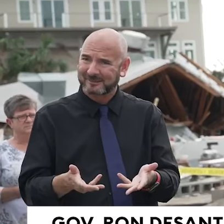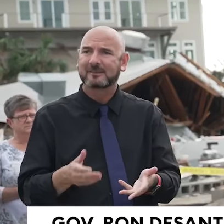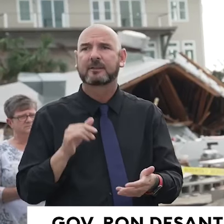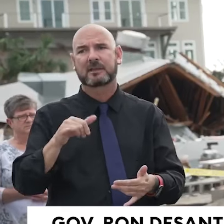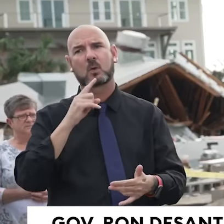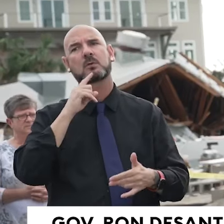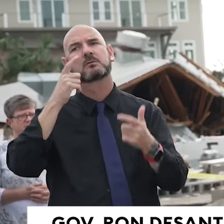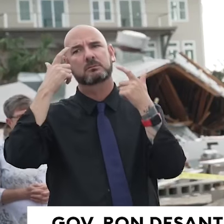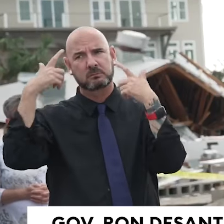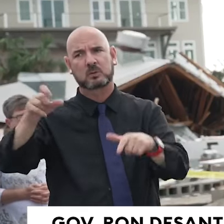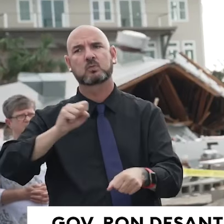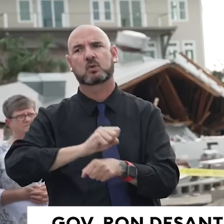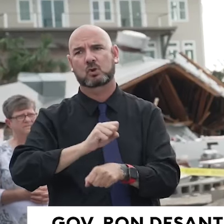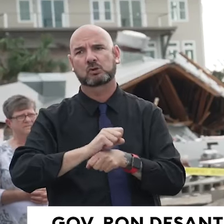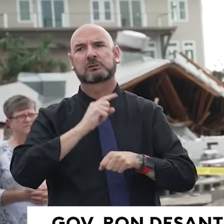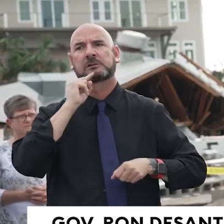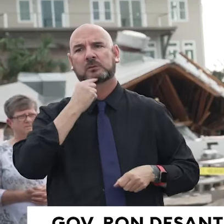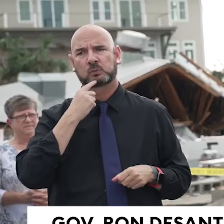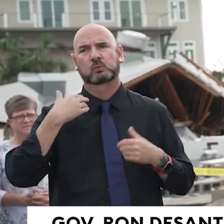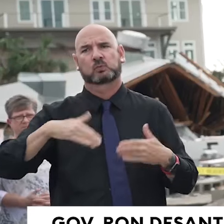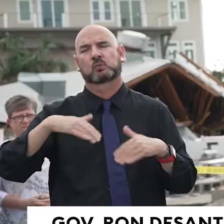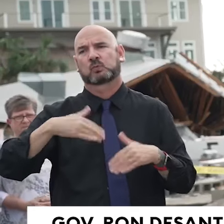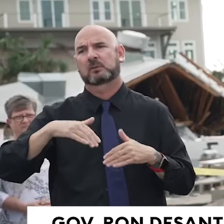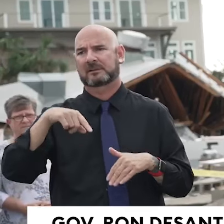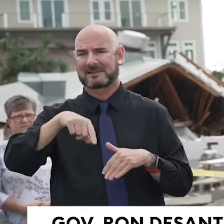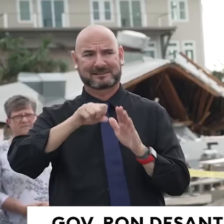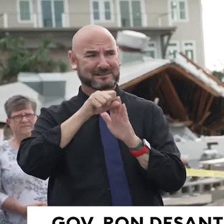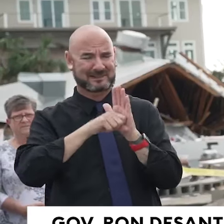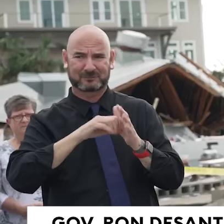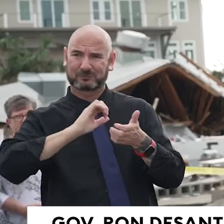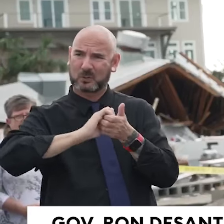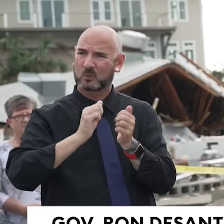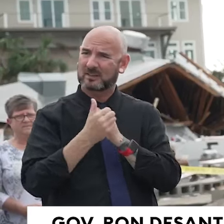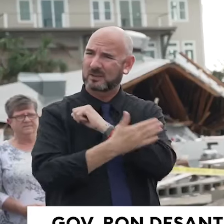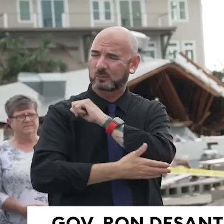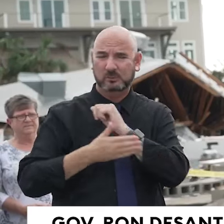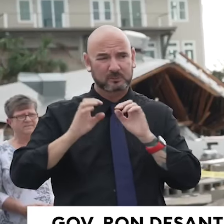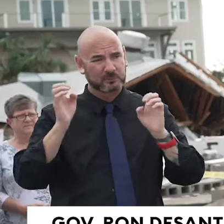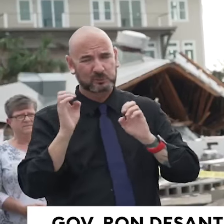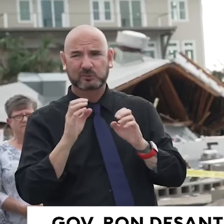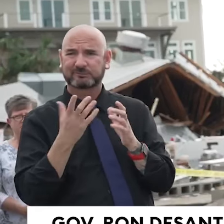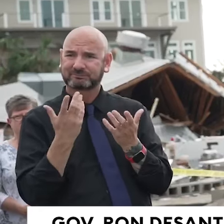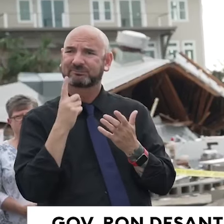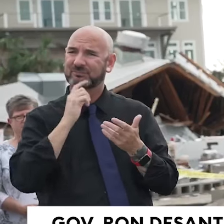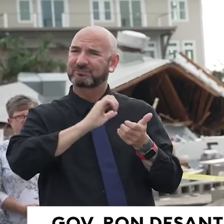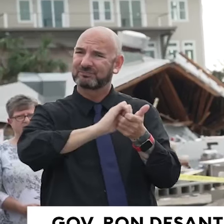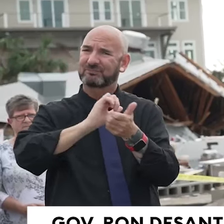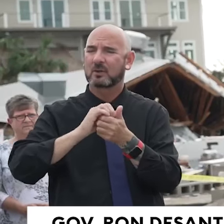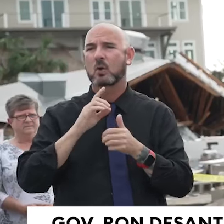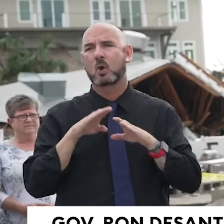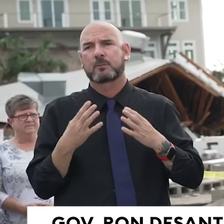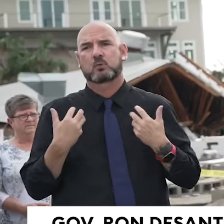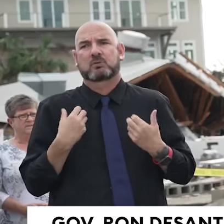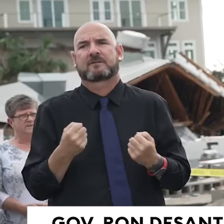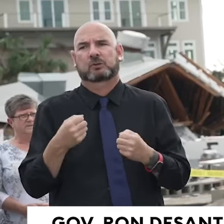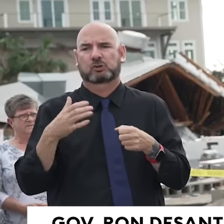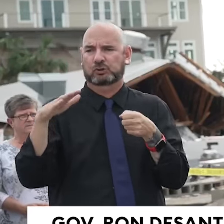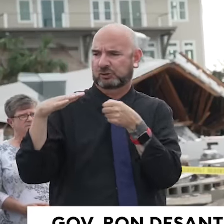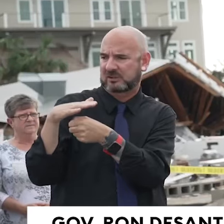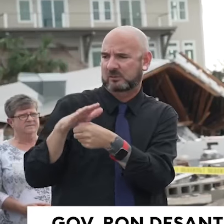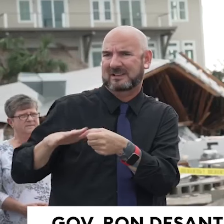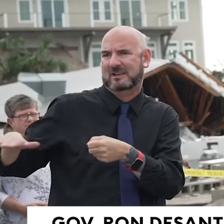state's collaborating with county emergency management partners to open recovery shelters throughout the impacted area, so you can be